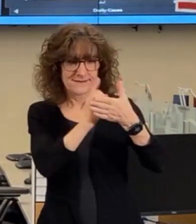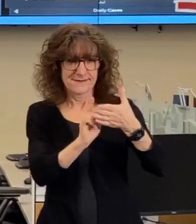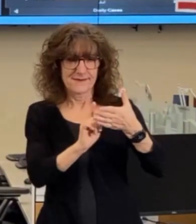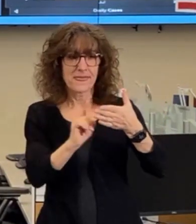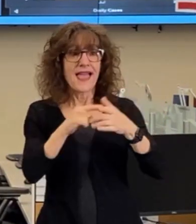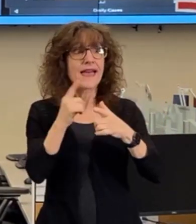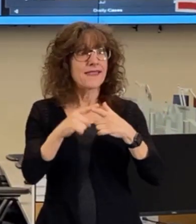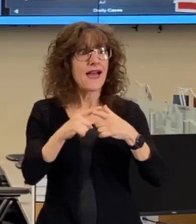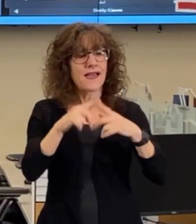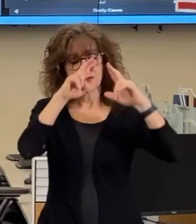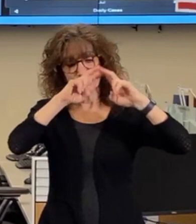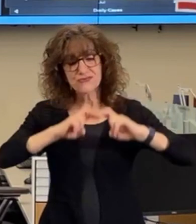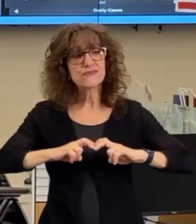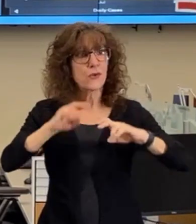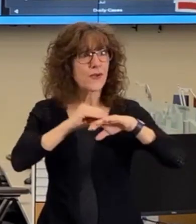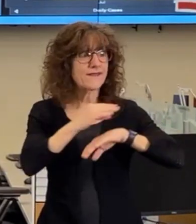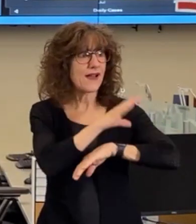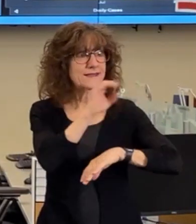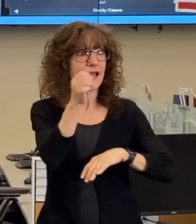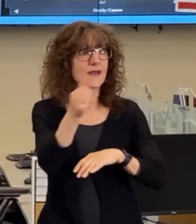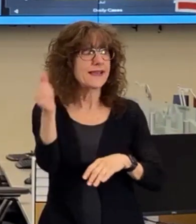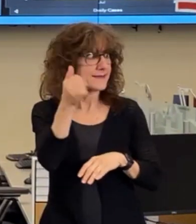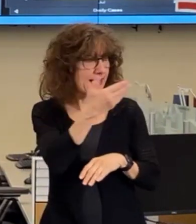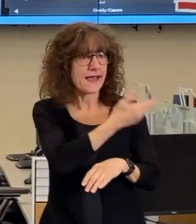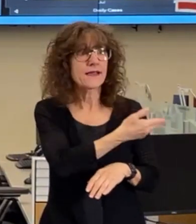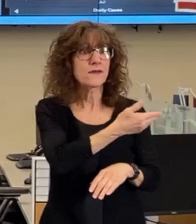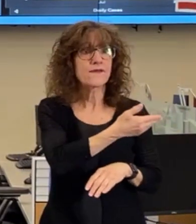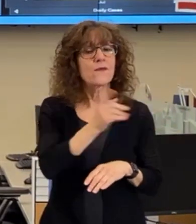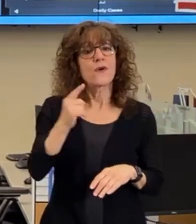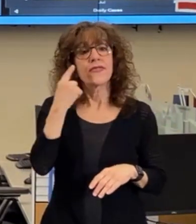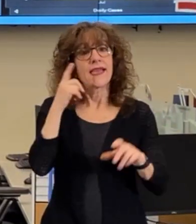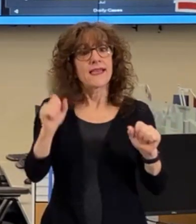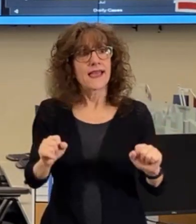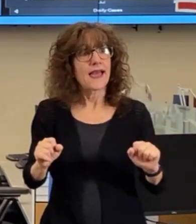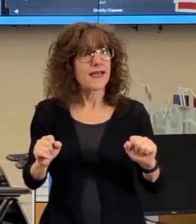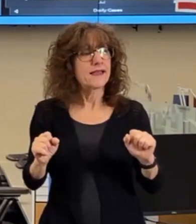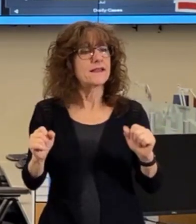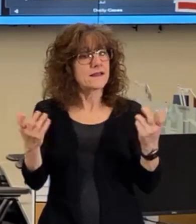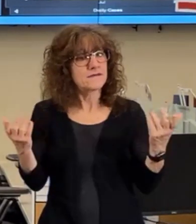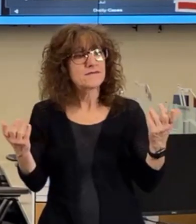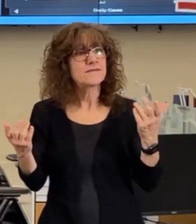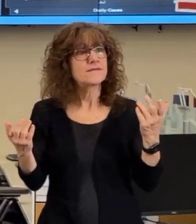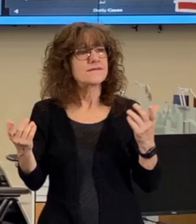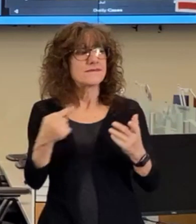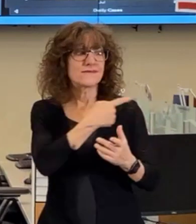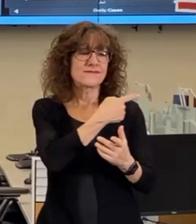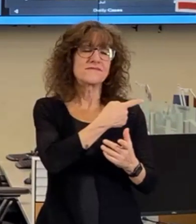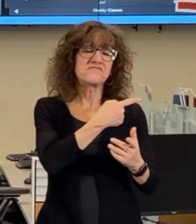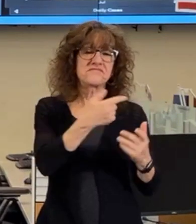there, we advise the county executive on where we think we can go from a clinical standpoint. And of course, the county executive